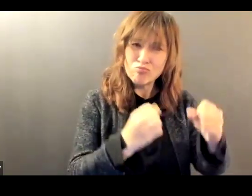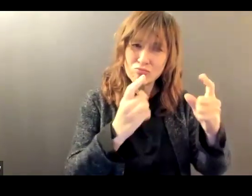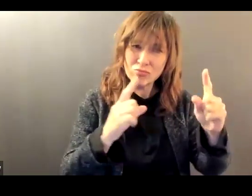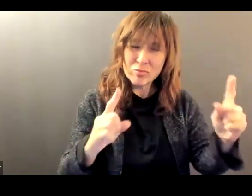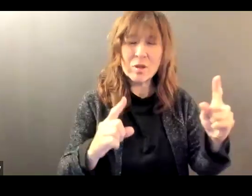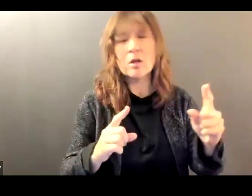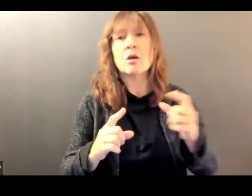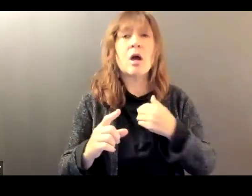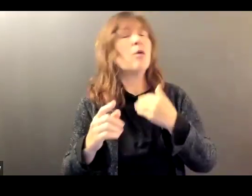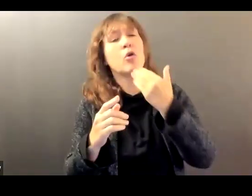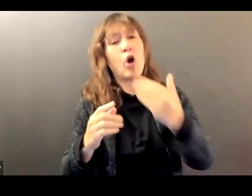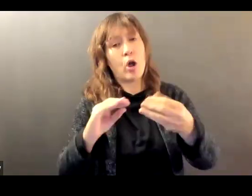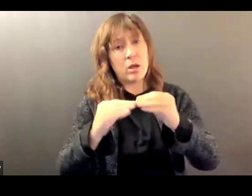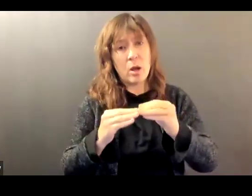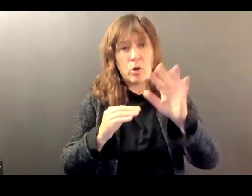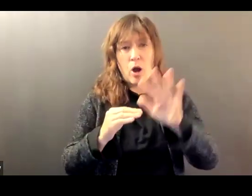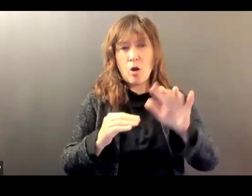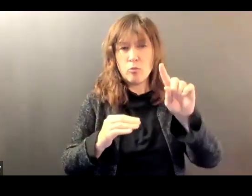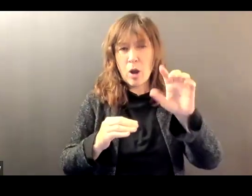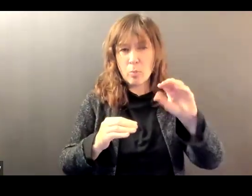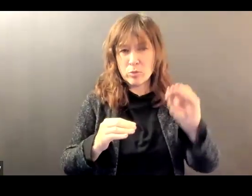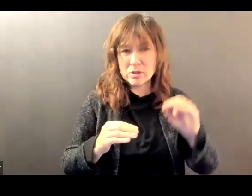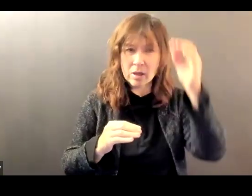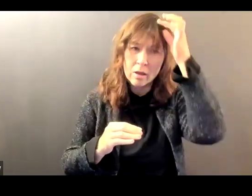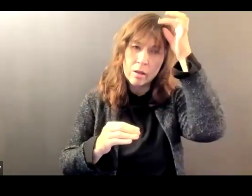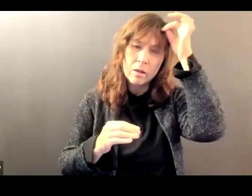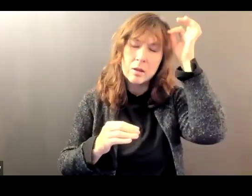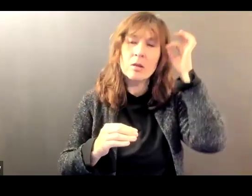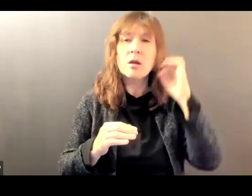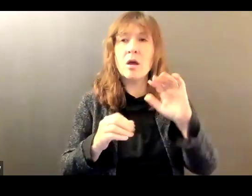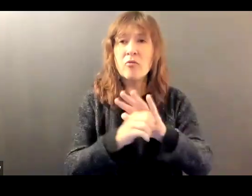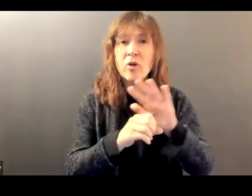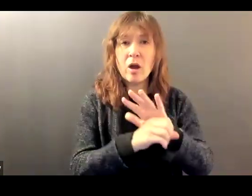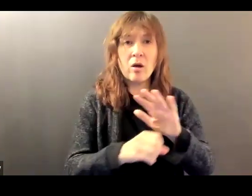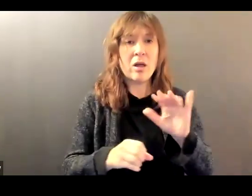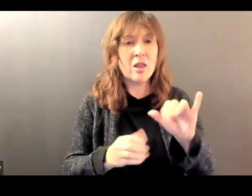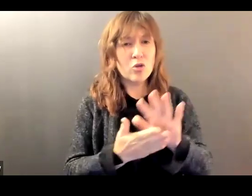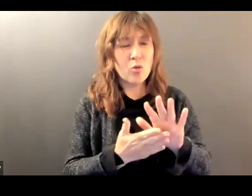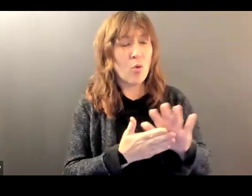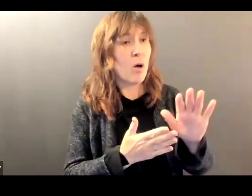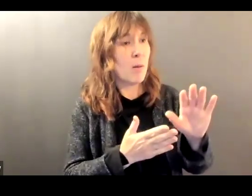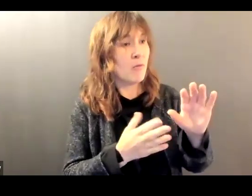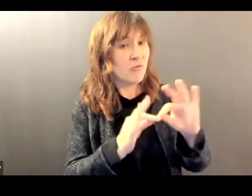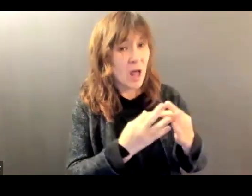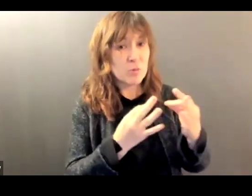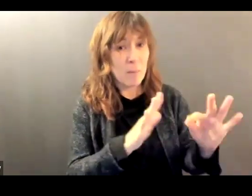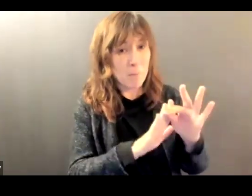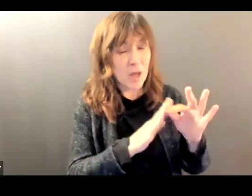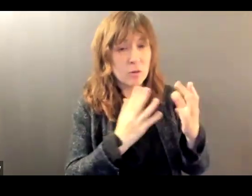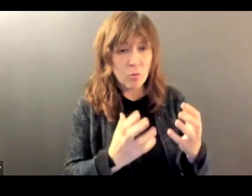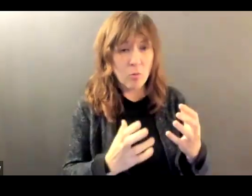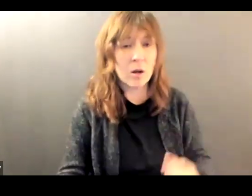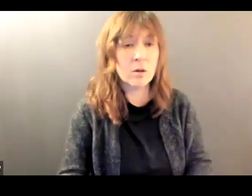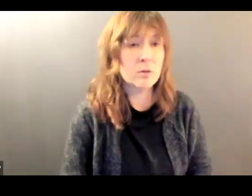is consistently around 100%. This is a school families choose to attend, and it's a school people choose to work at. We've also heard the